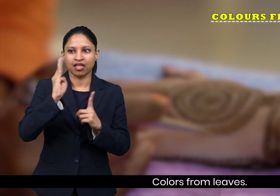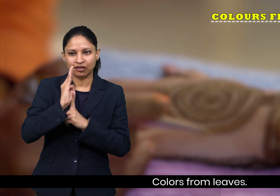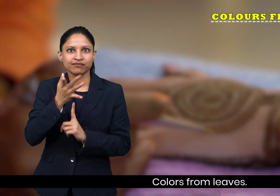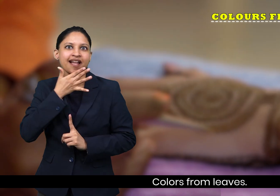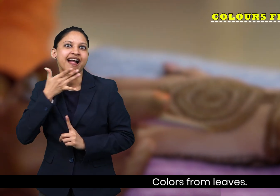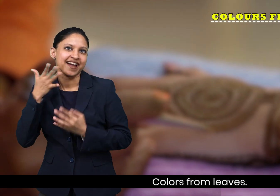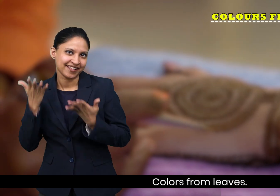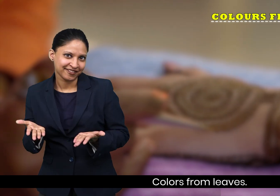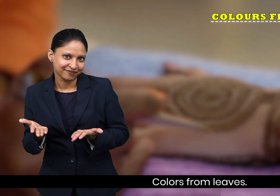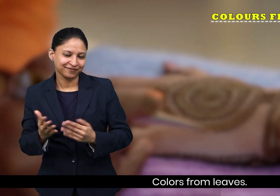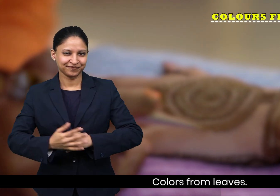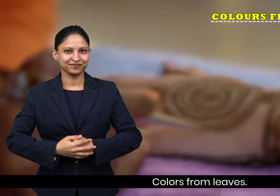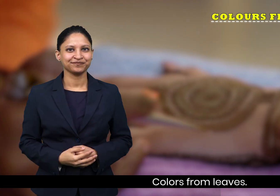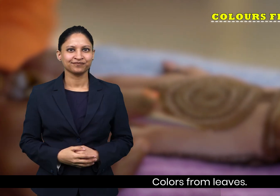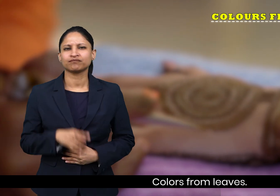Colors from leaves.